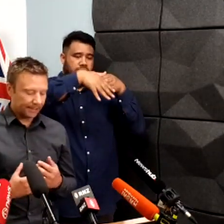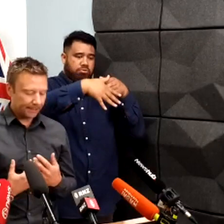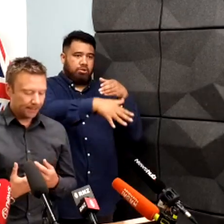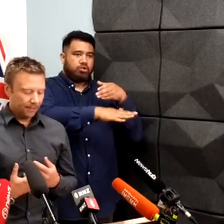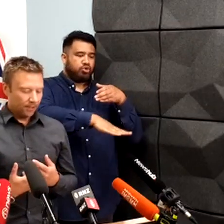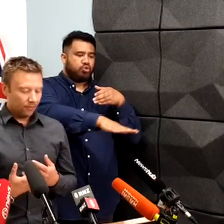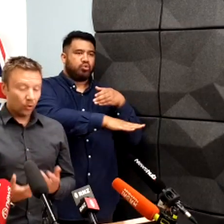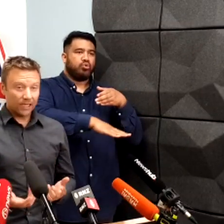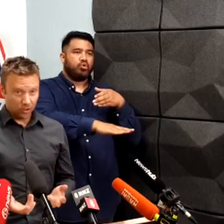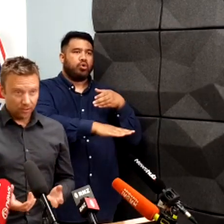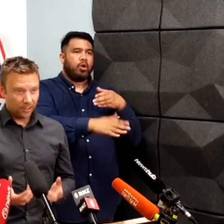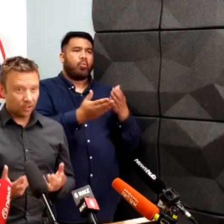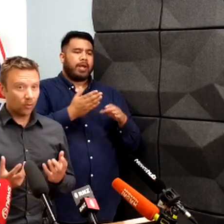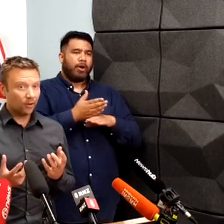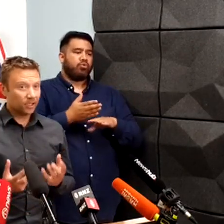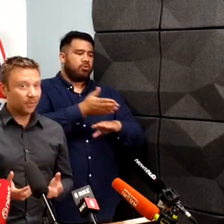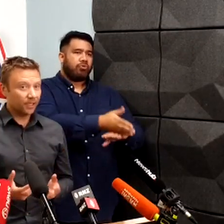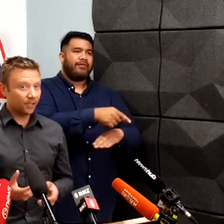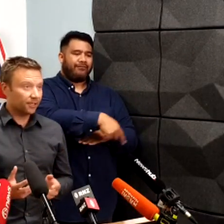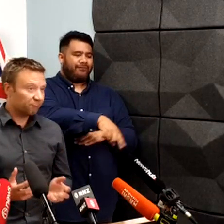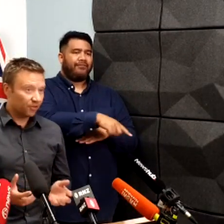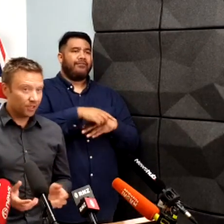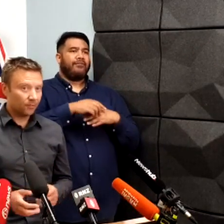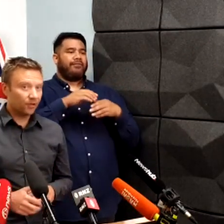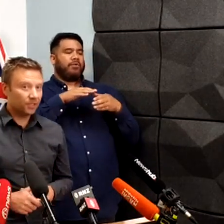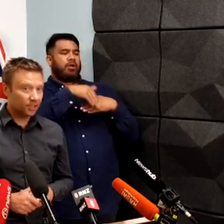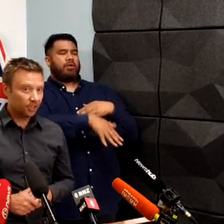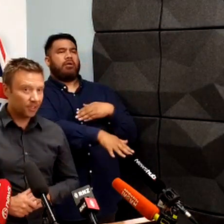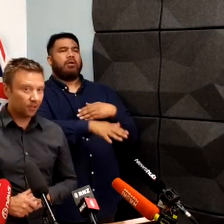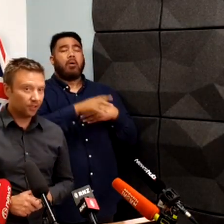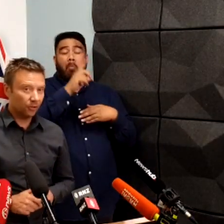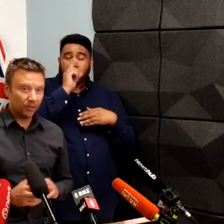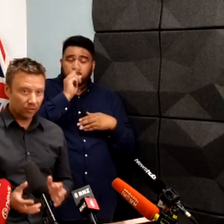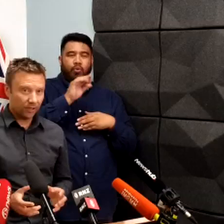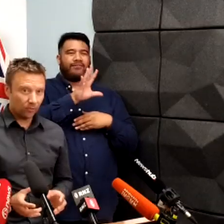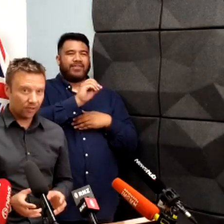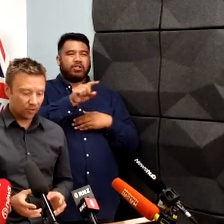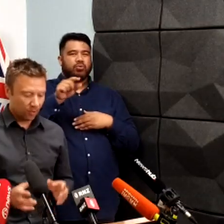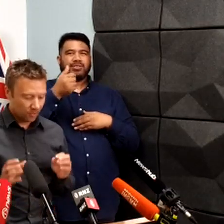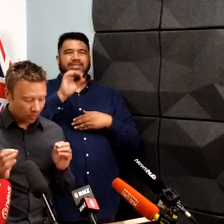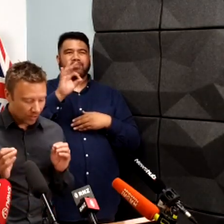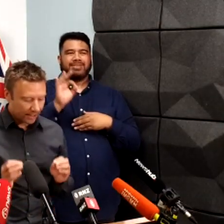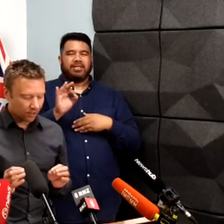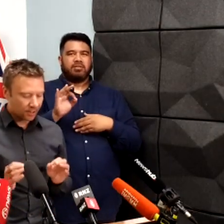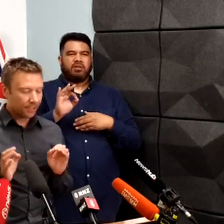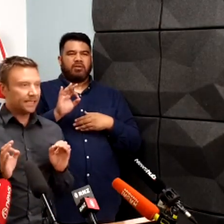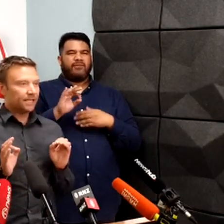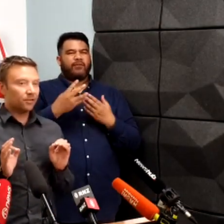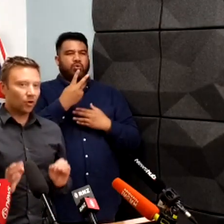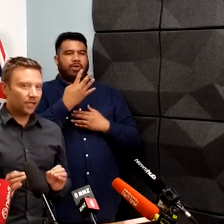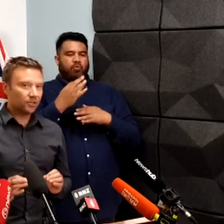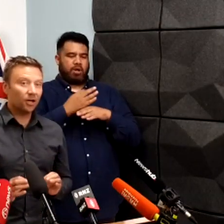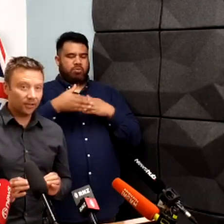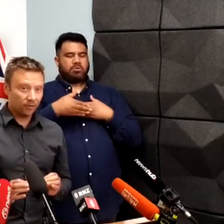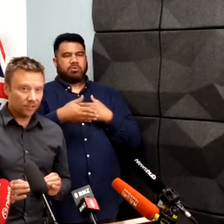expert forecast on, and so we're estimating a 50 to 60% likelihood within 24 hours at the moment, but recognising